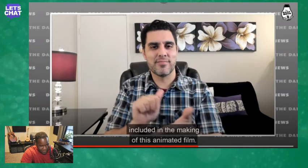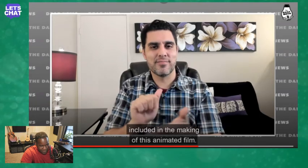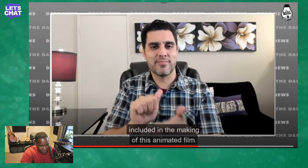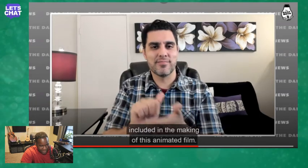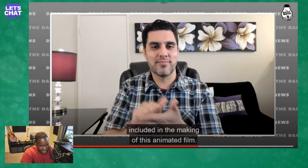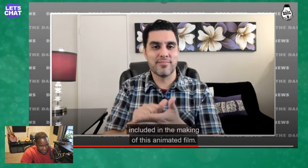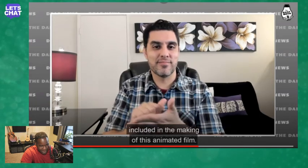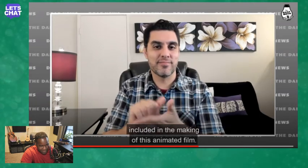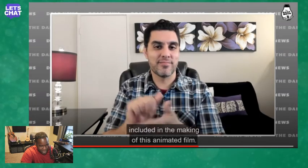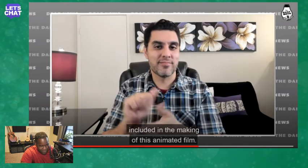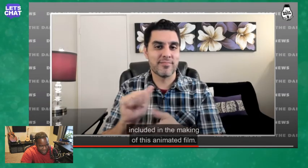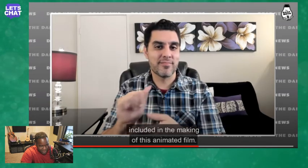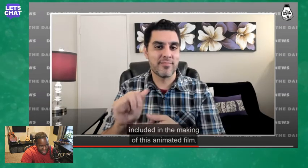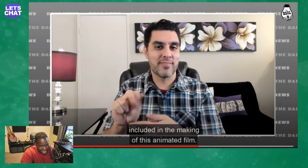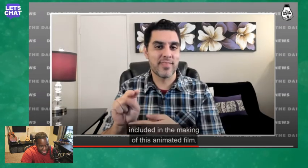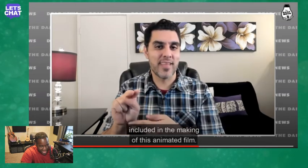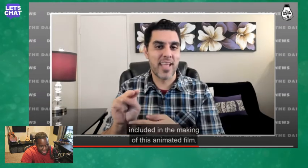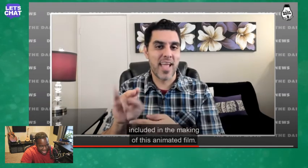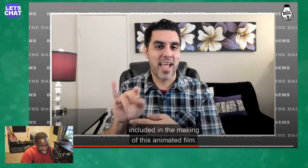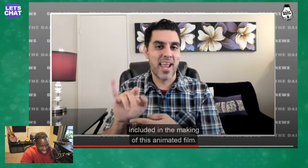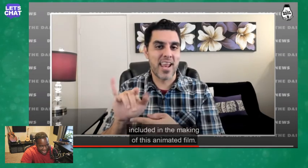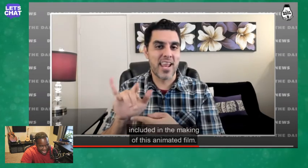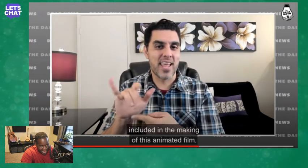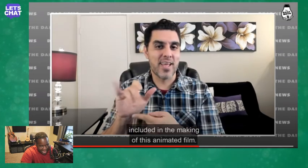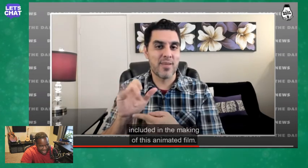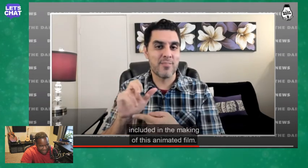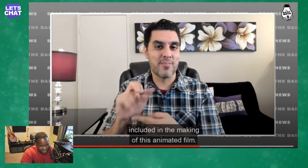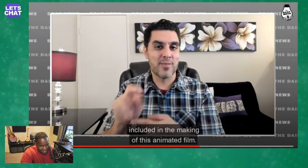So signing for animation,